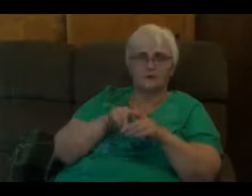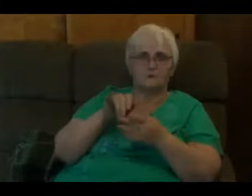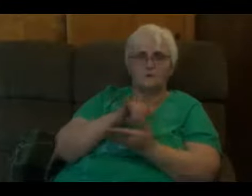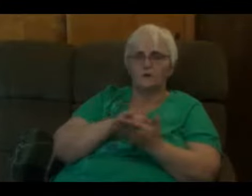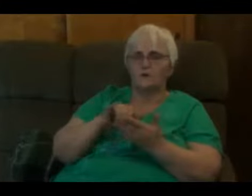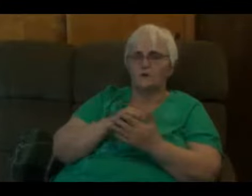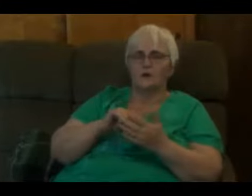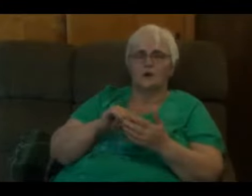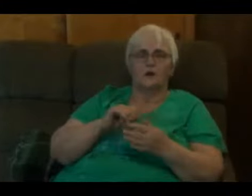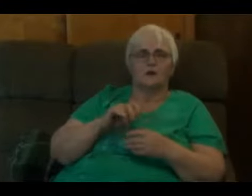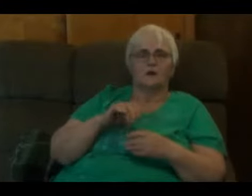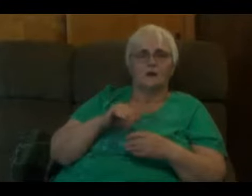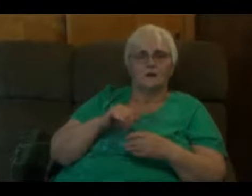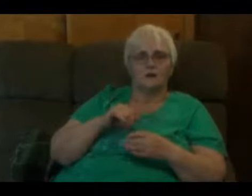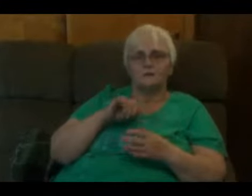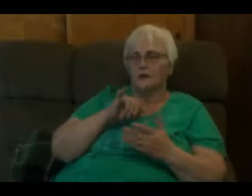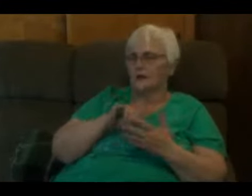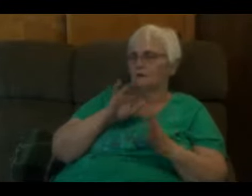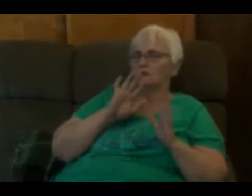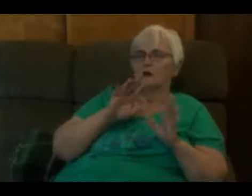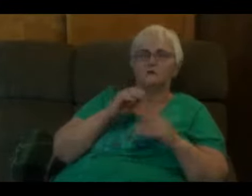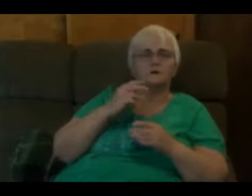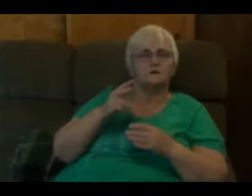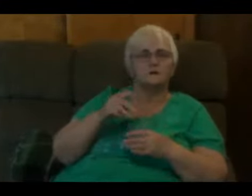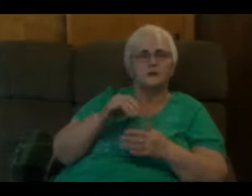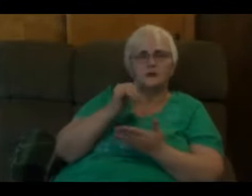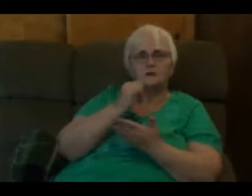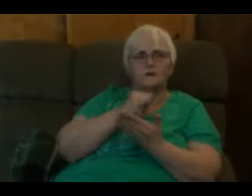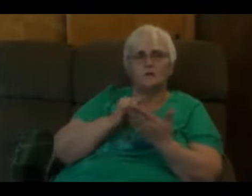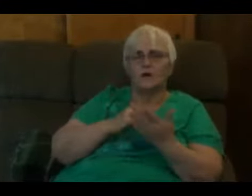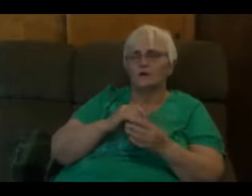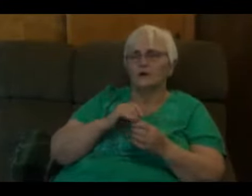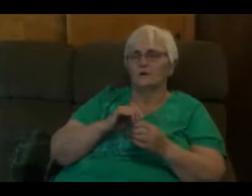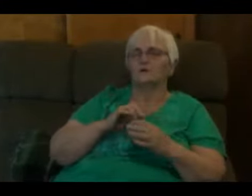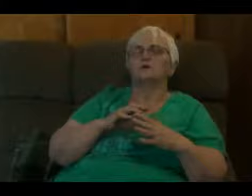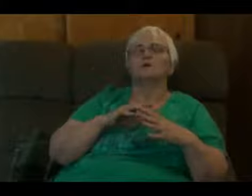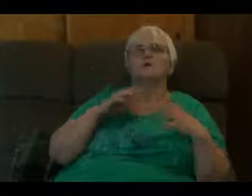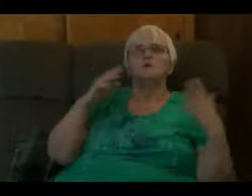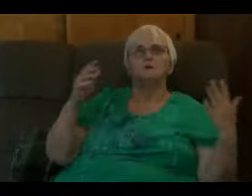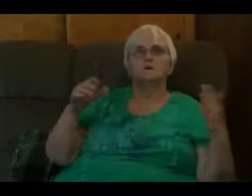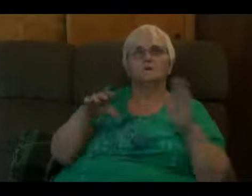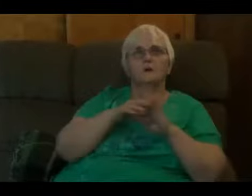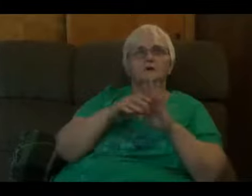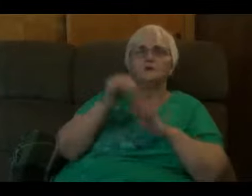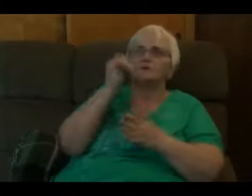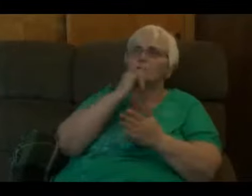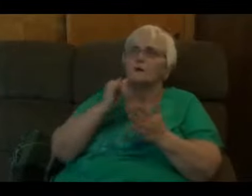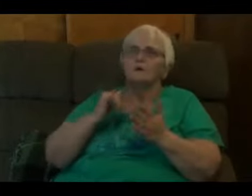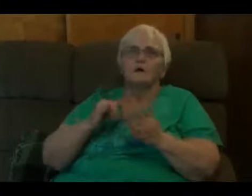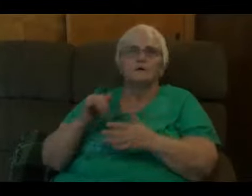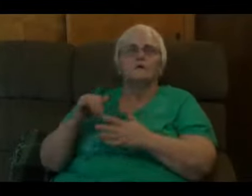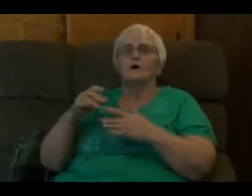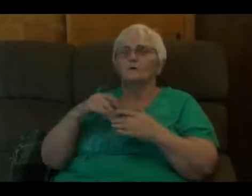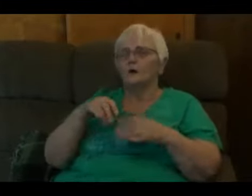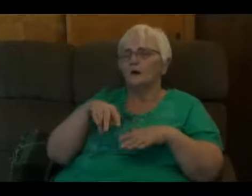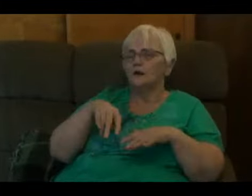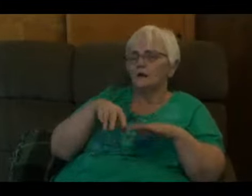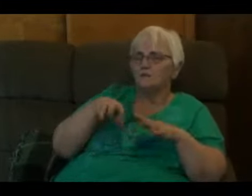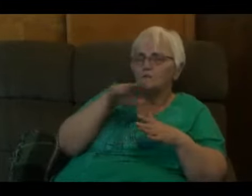autism, I mean, that's incredible. You should have seen the sketch of it. I mean, it was a big one. This kid was out there sketching what he just, you know, flew around, looked at the